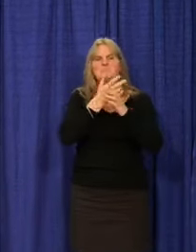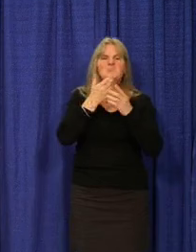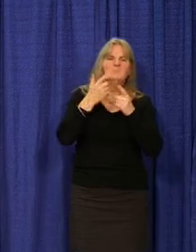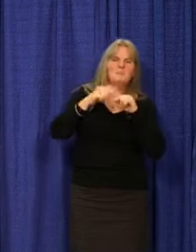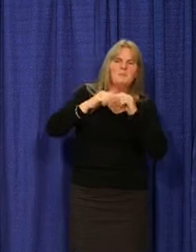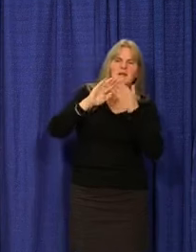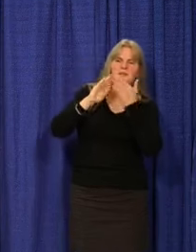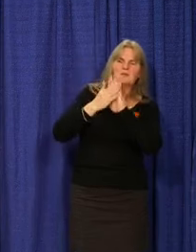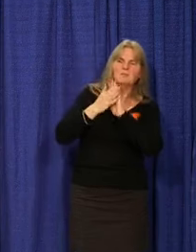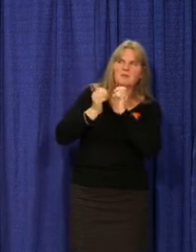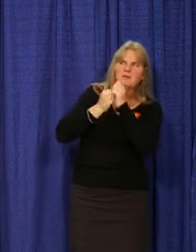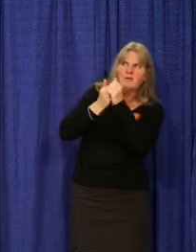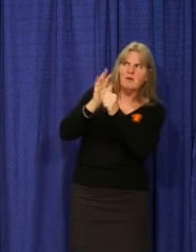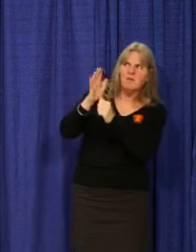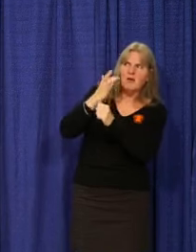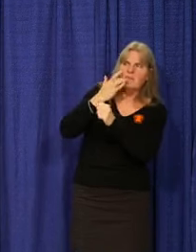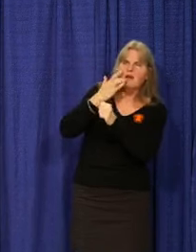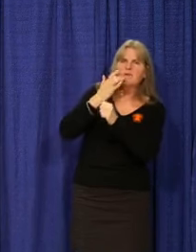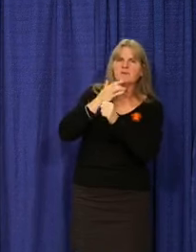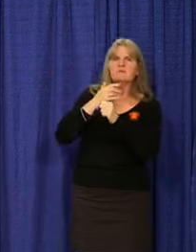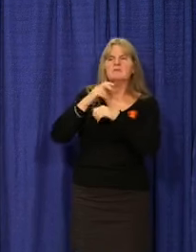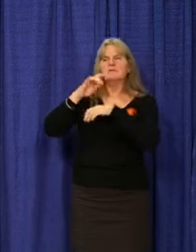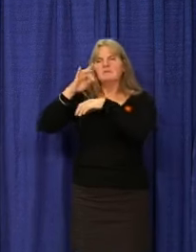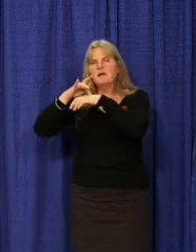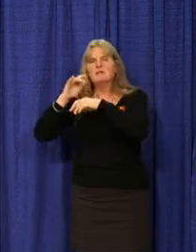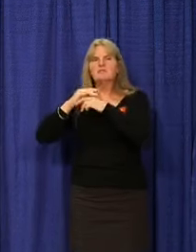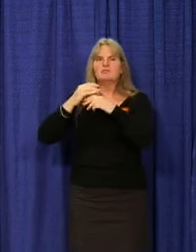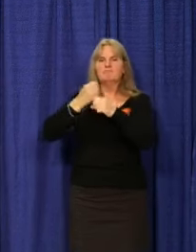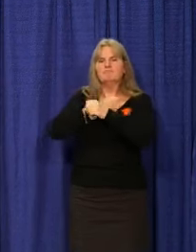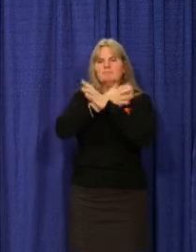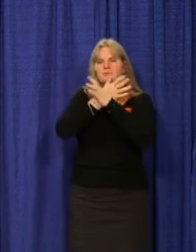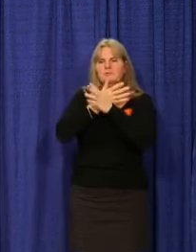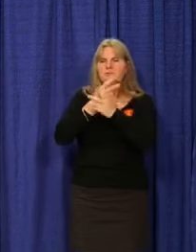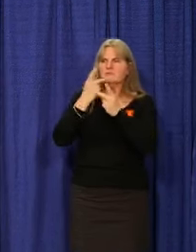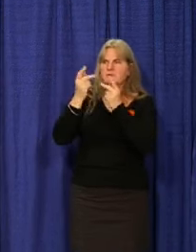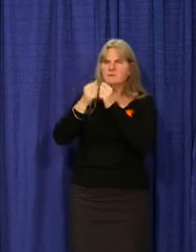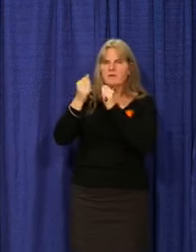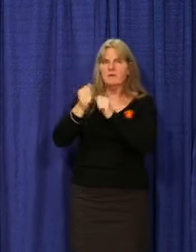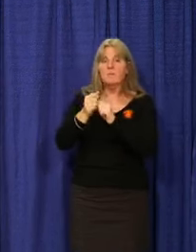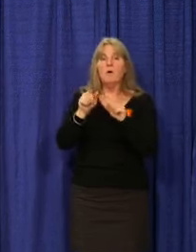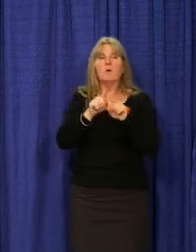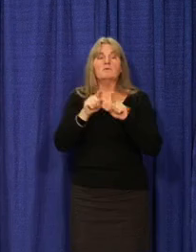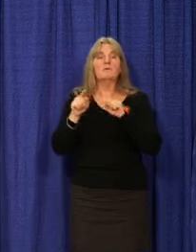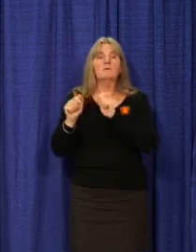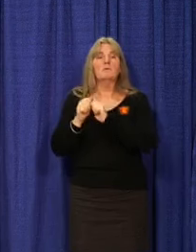what the community wishes are. And many of those visits I did with the Premier.